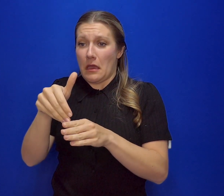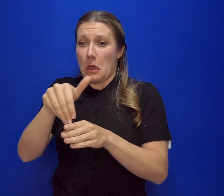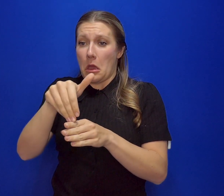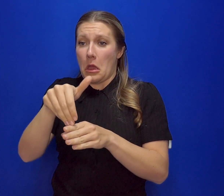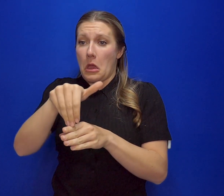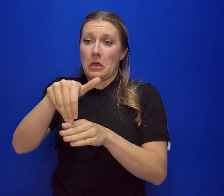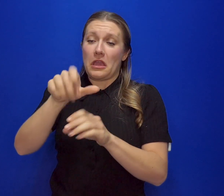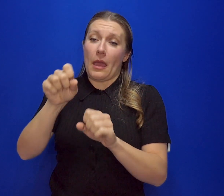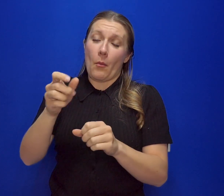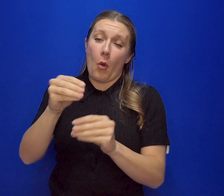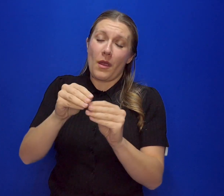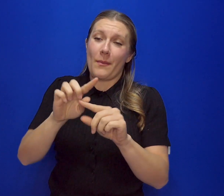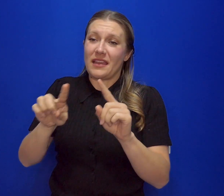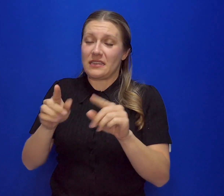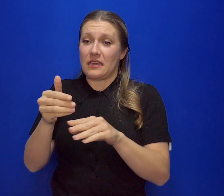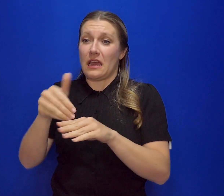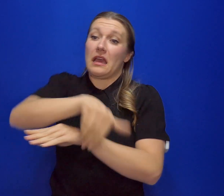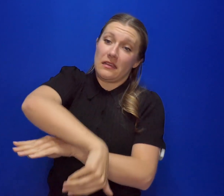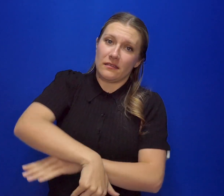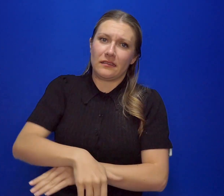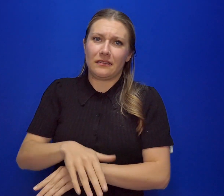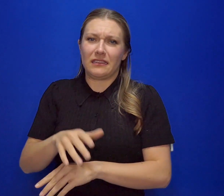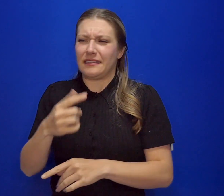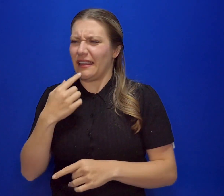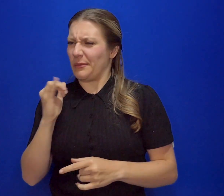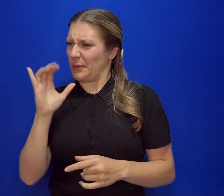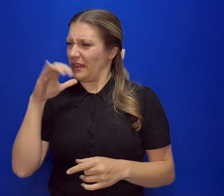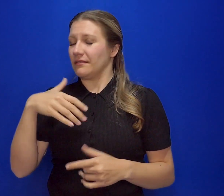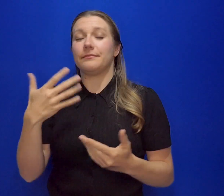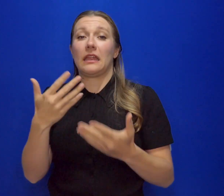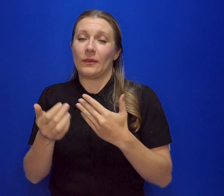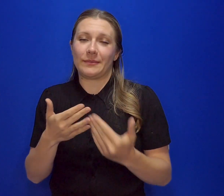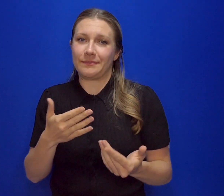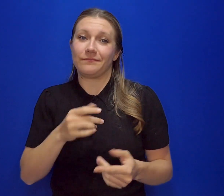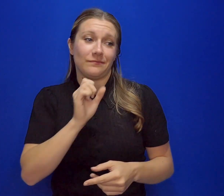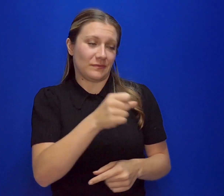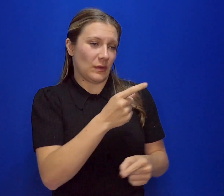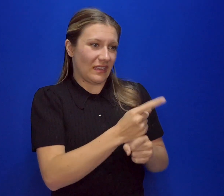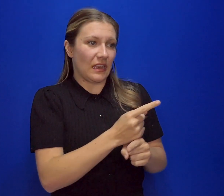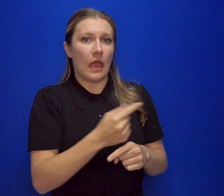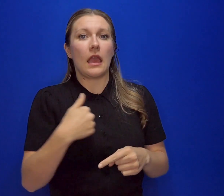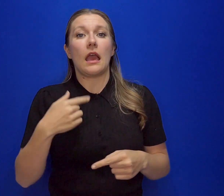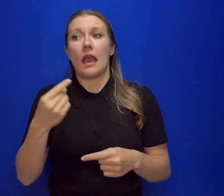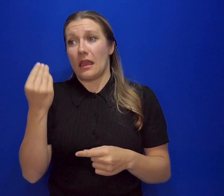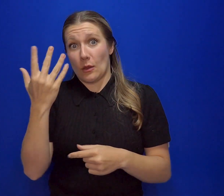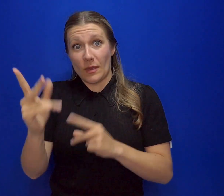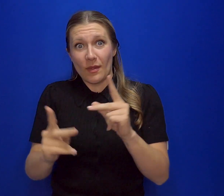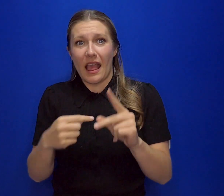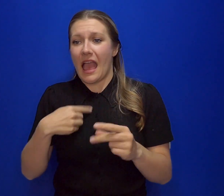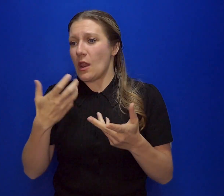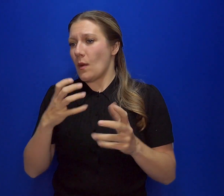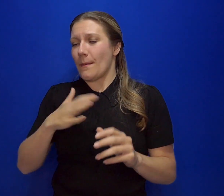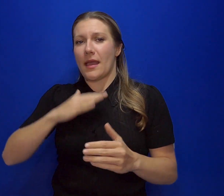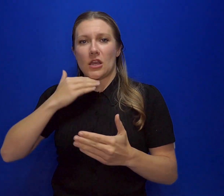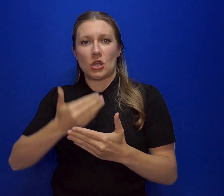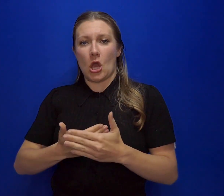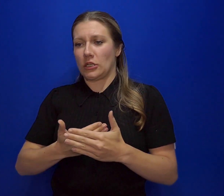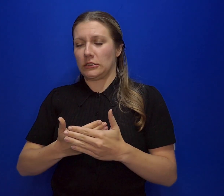And so you can't. It is. What I would tell people is, I don't want my daughter's blood sugar under 70 if I can help it.